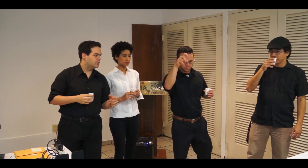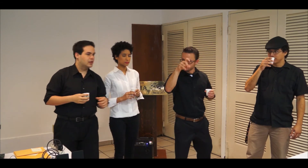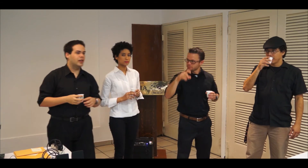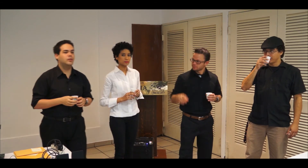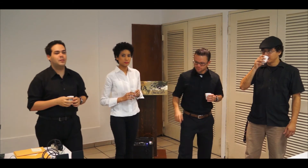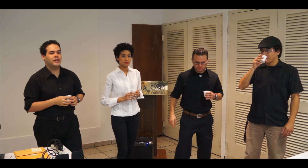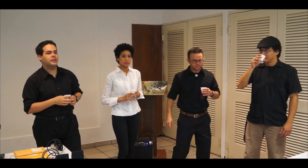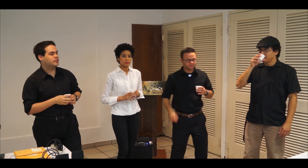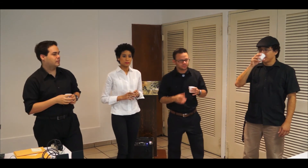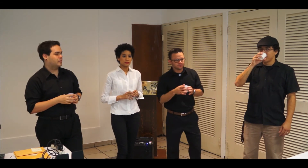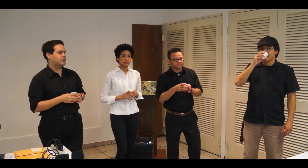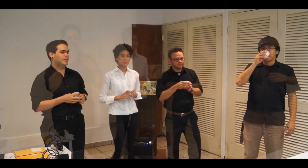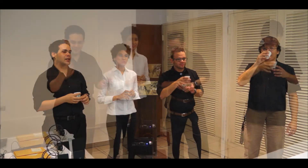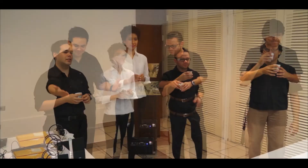¿Les gusta el pareo? Pregunta Alejandro